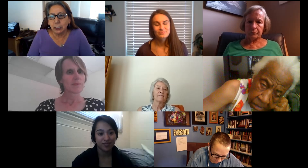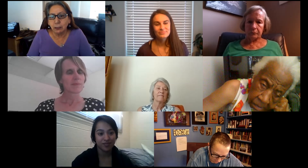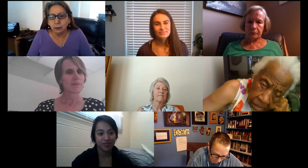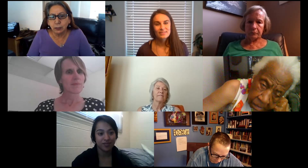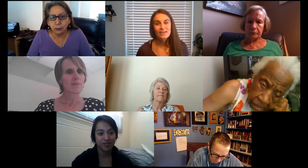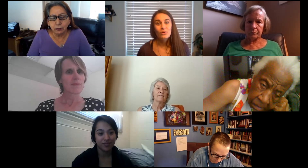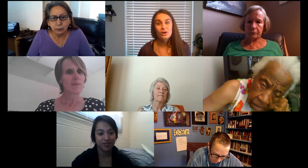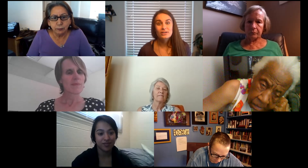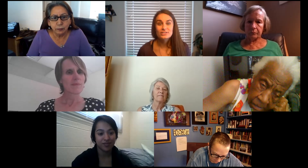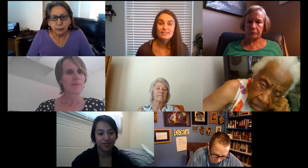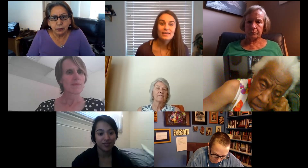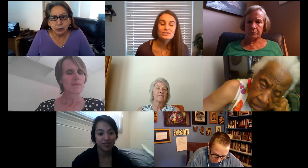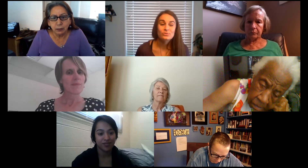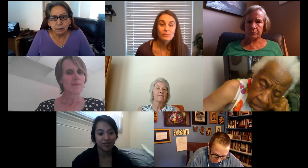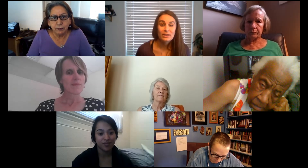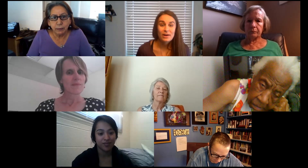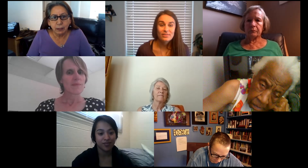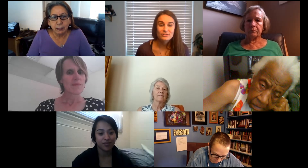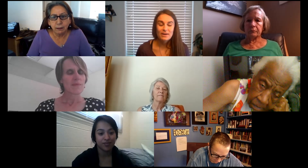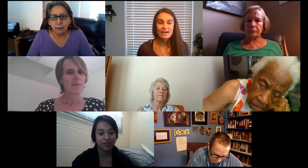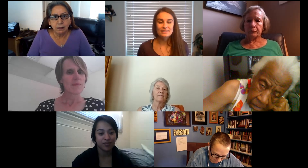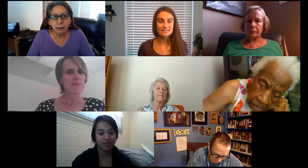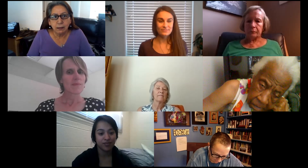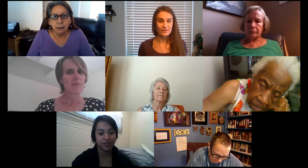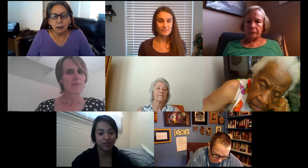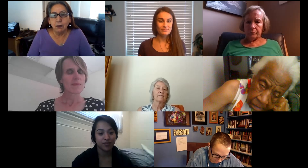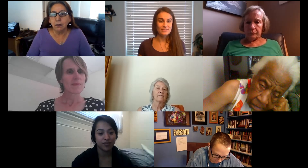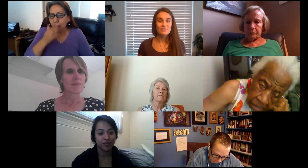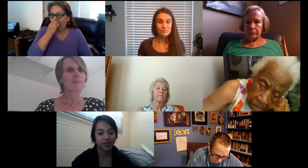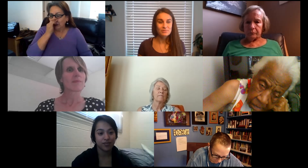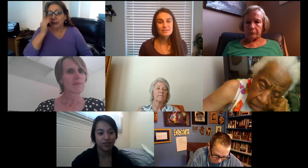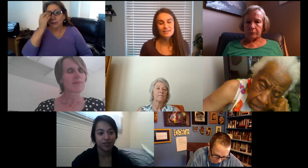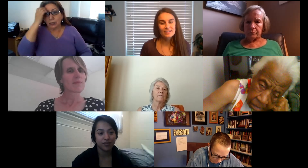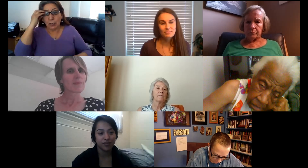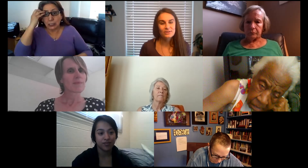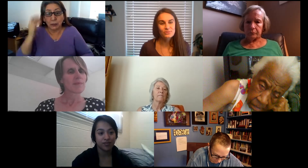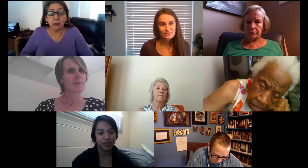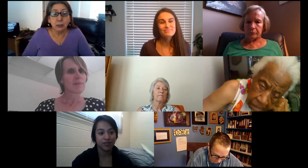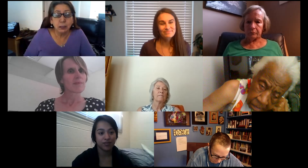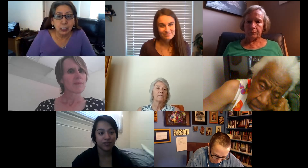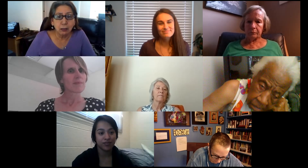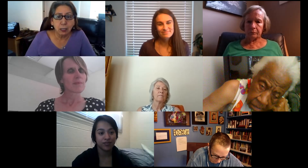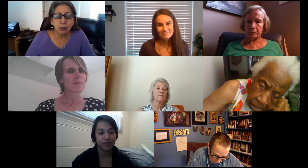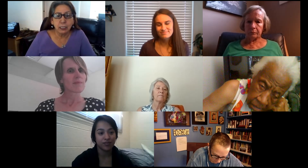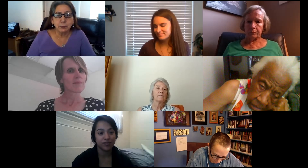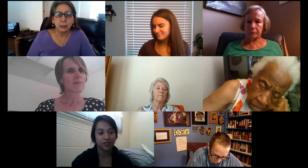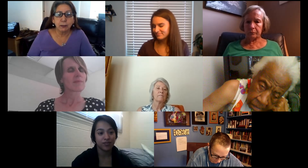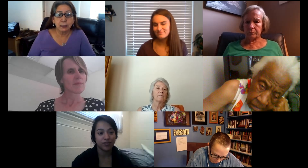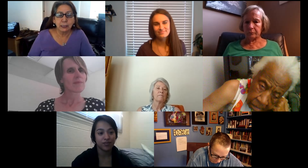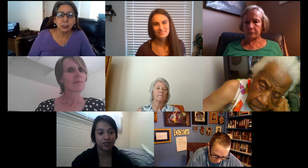now earlier? Or just a link to where we can buy those masks from the deaf community. With a Facebook? Okay, I'll ask my daughter to send it to